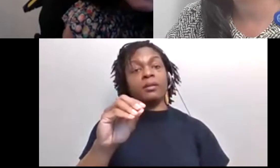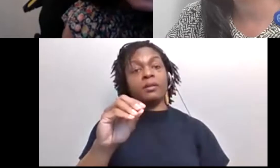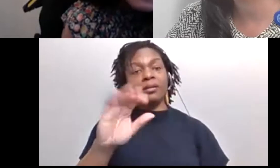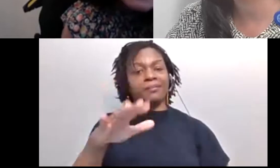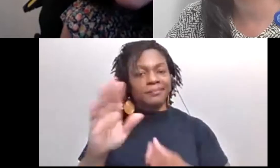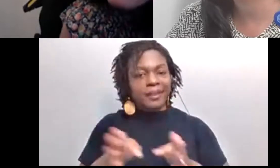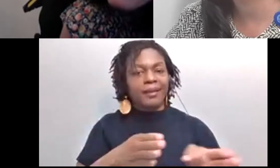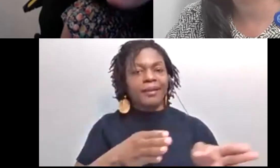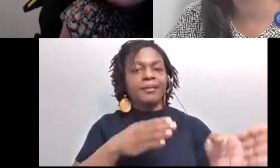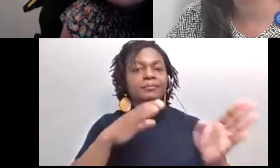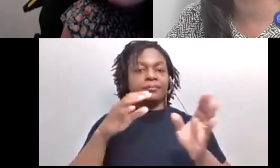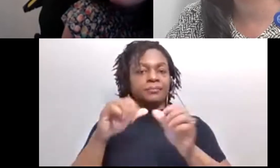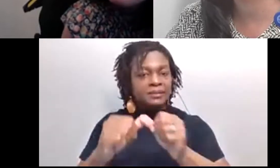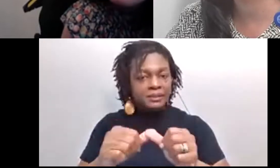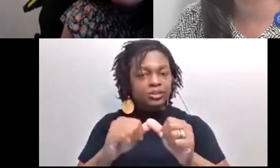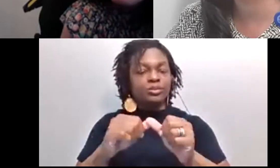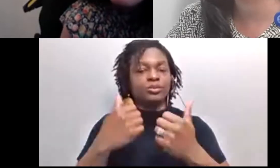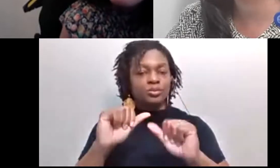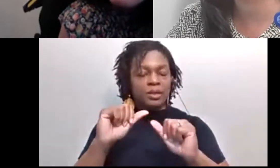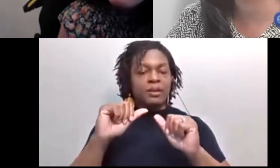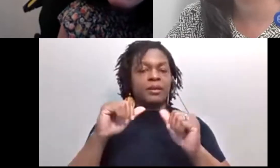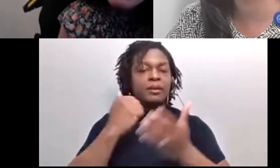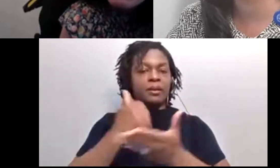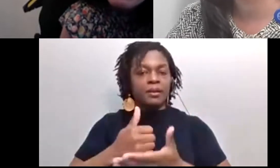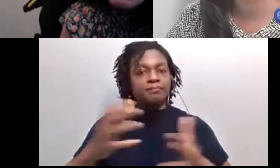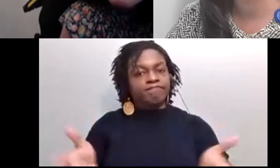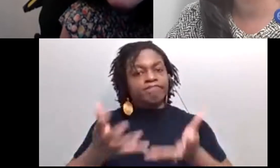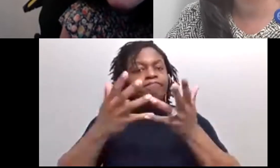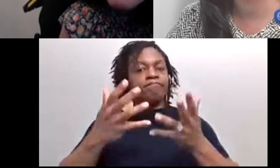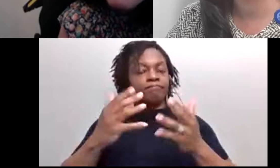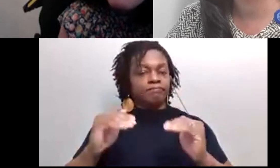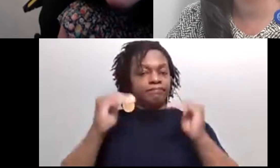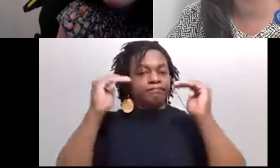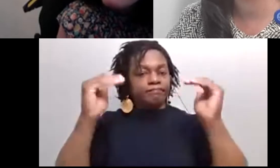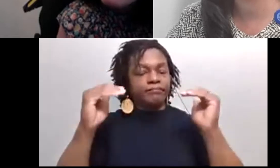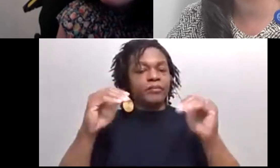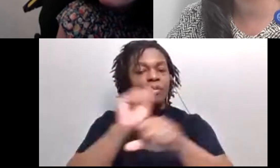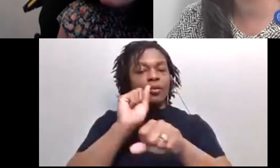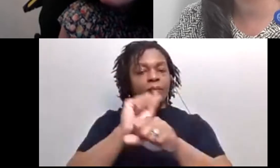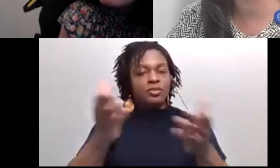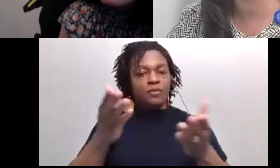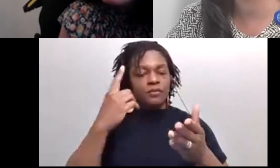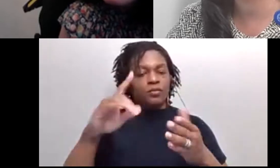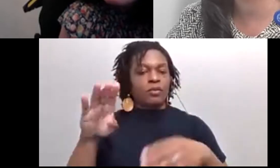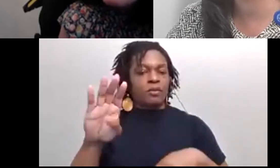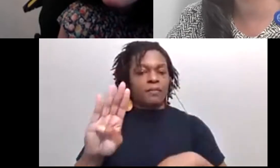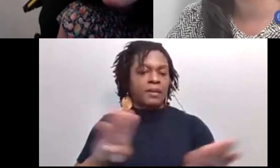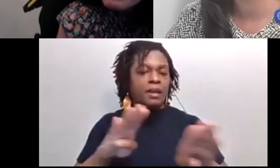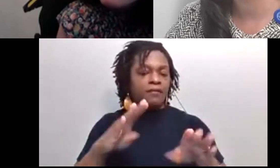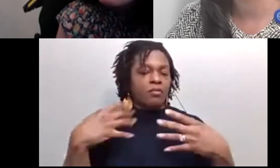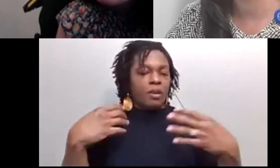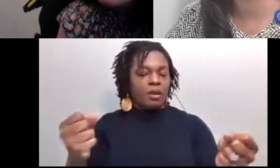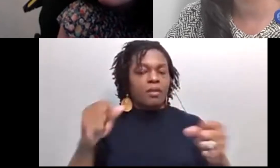and implementation around the enhancement of employment services for the behavioral health population in the state, in